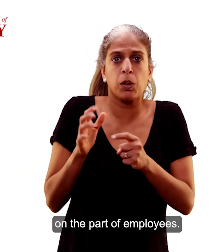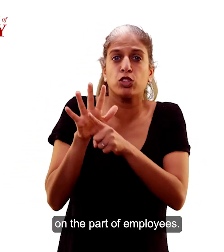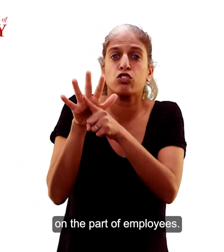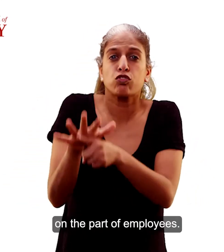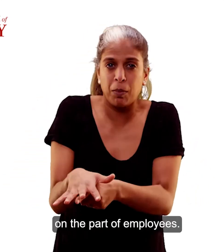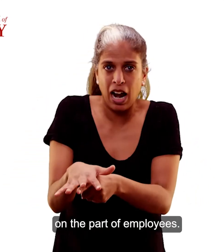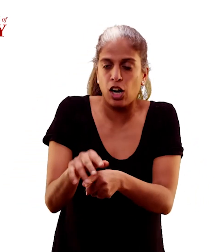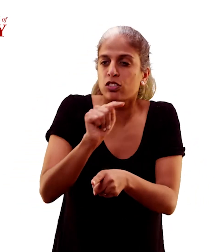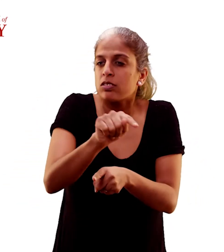of employees.